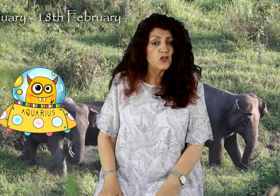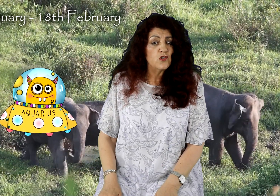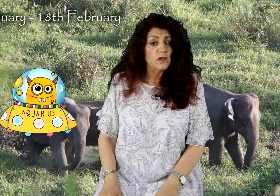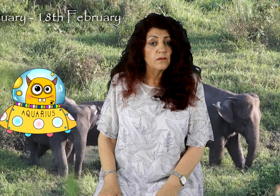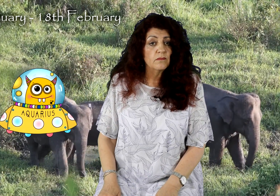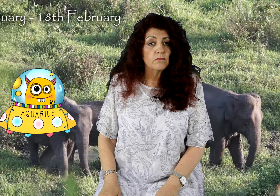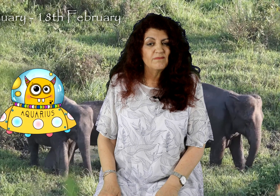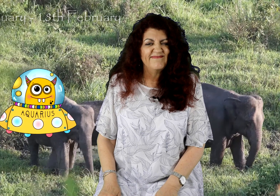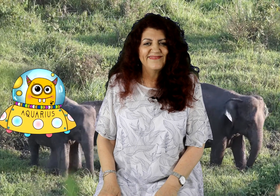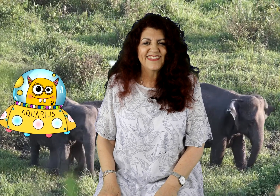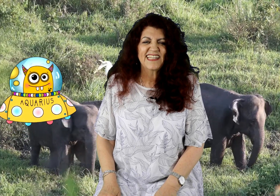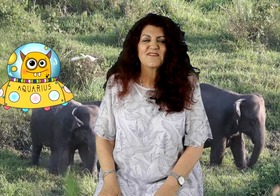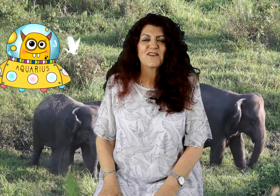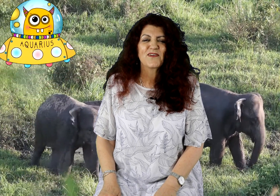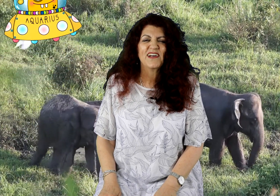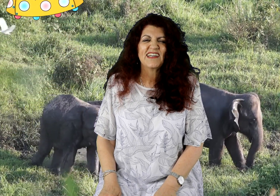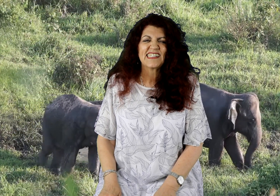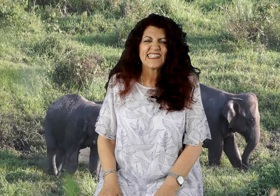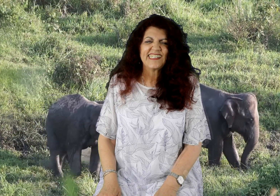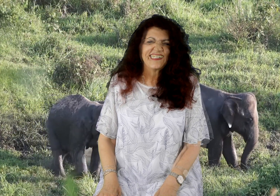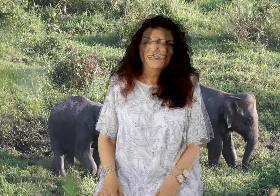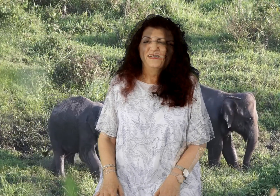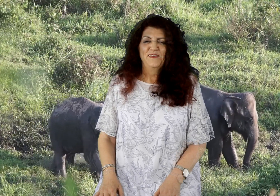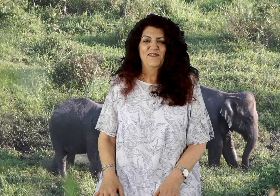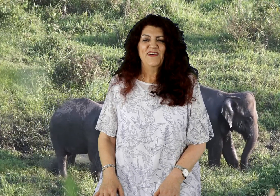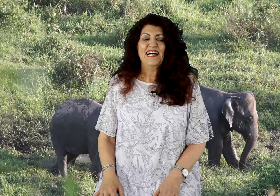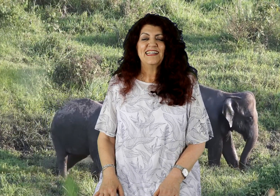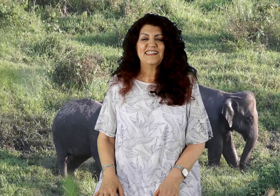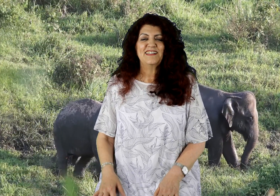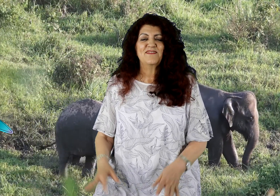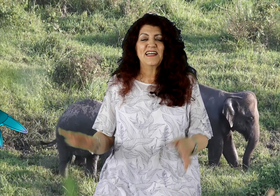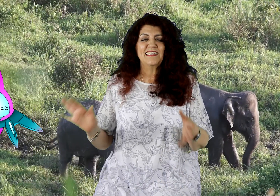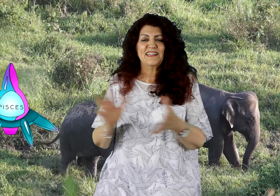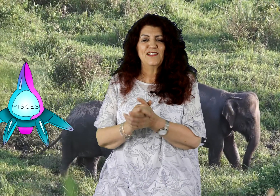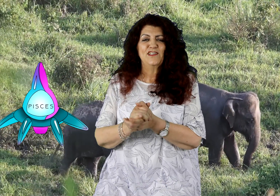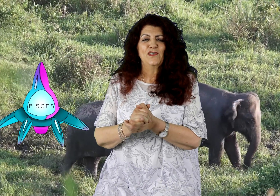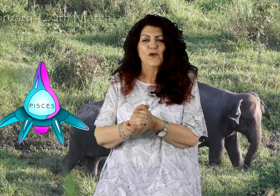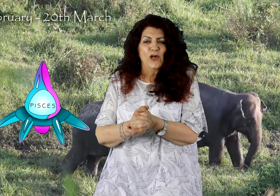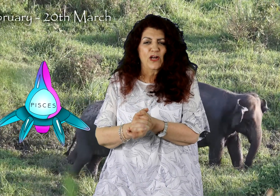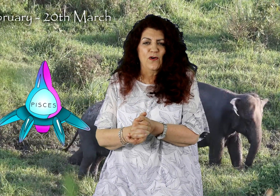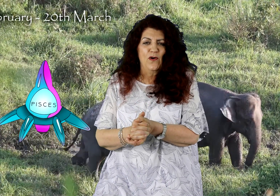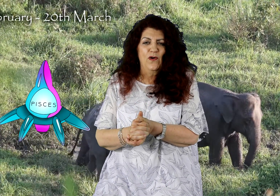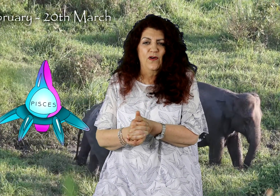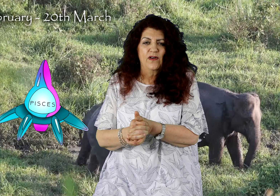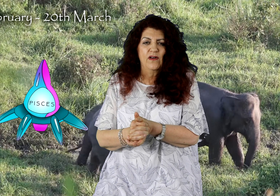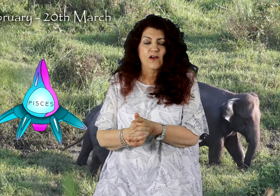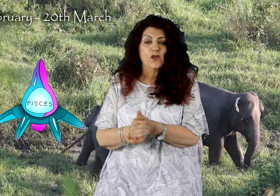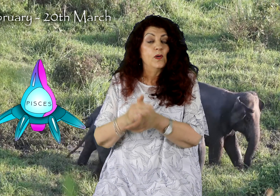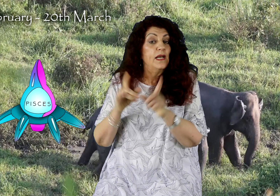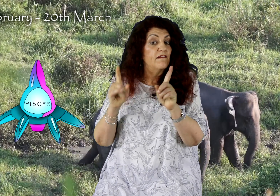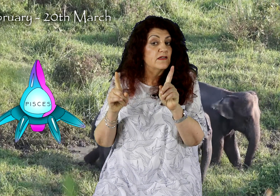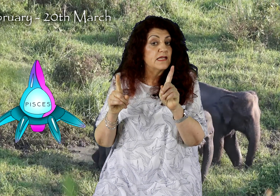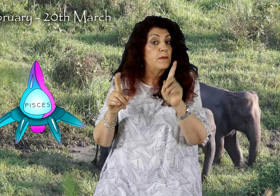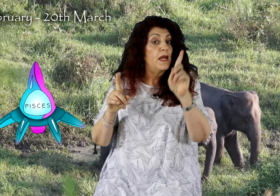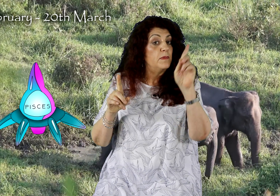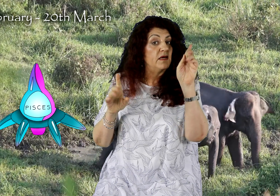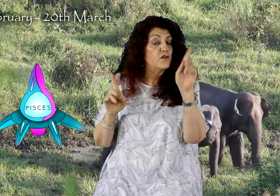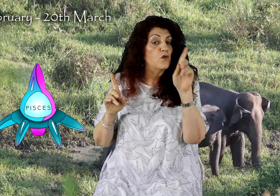usual. That's it for Aquarius. Pisces, my little unicorn. Are your lovers and maybe even your